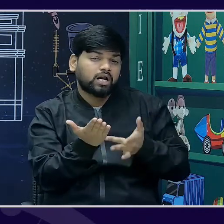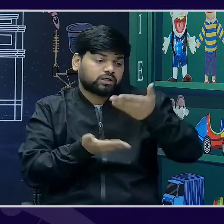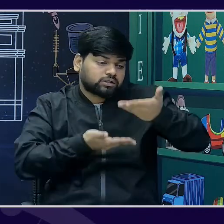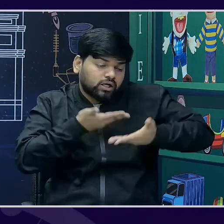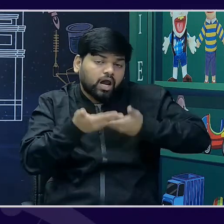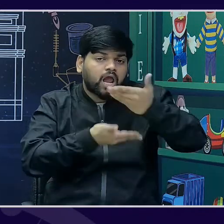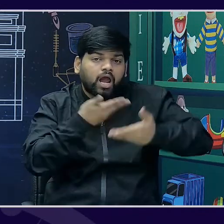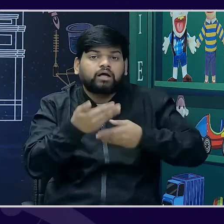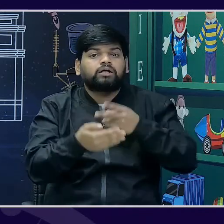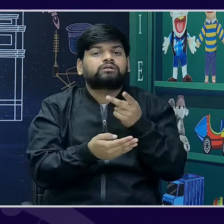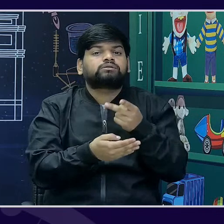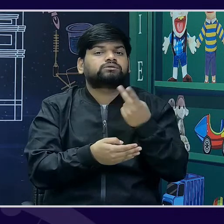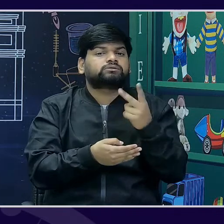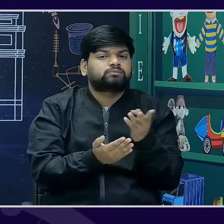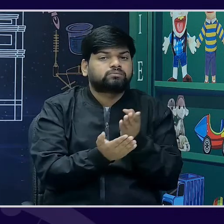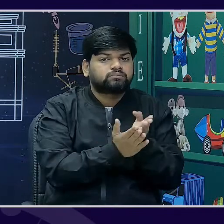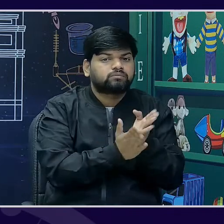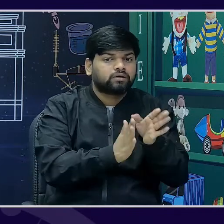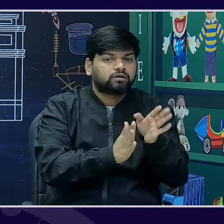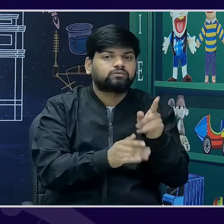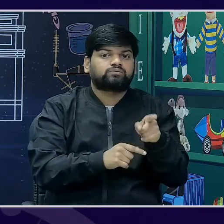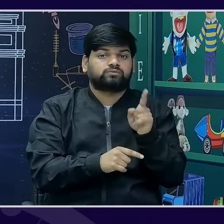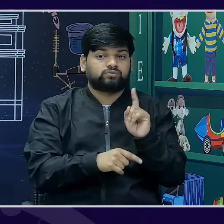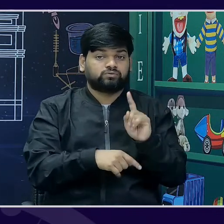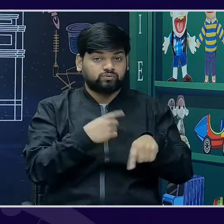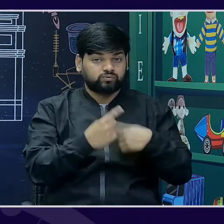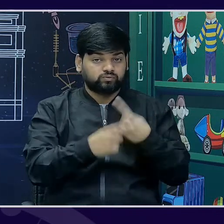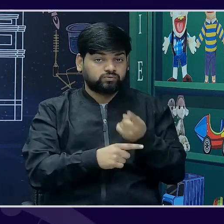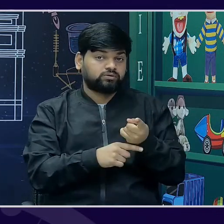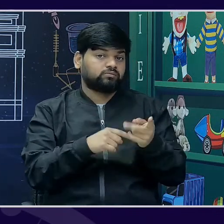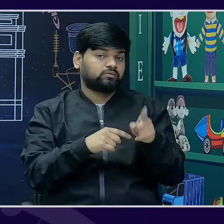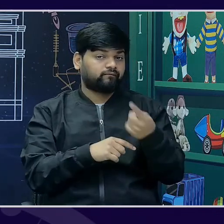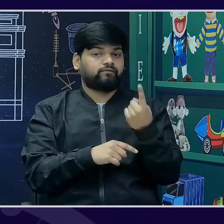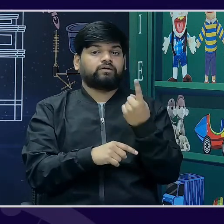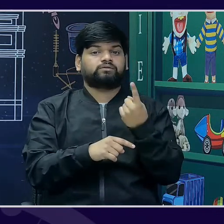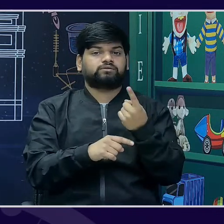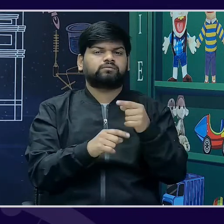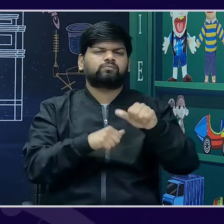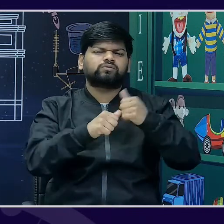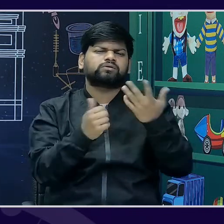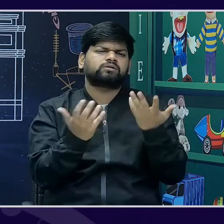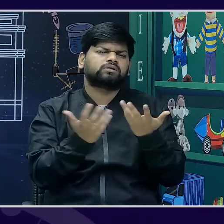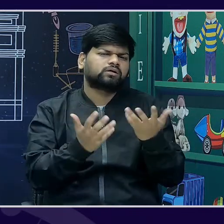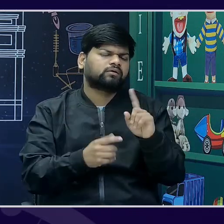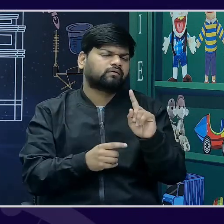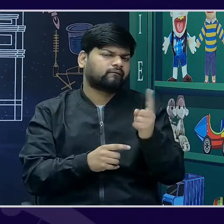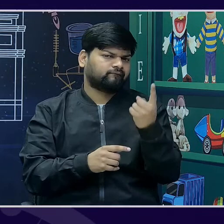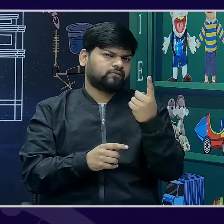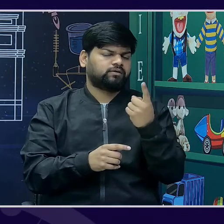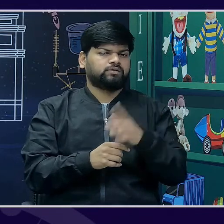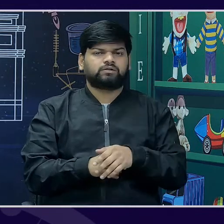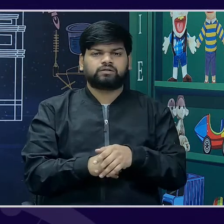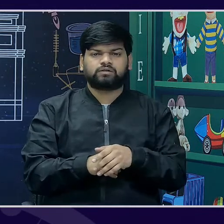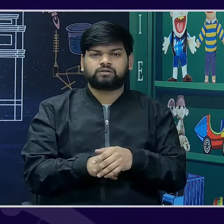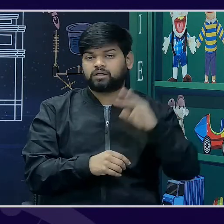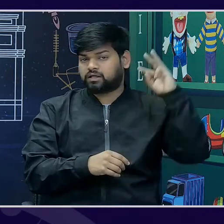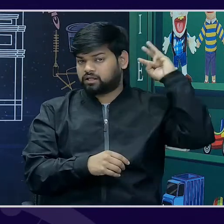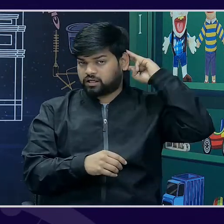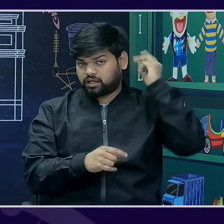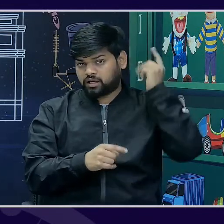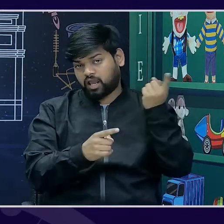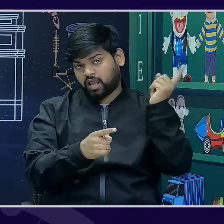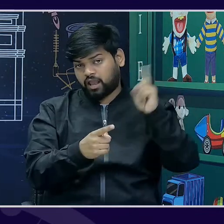success rate is surgery, the implant used, and the quality of auditory verbal therapy given to the child. Usually